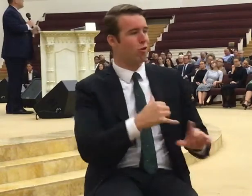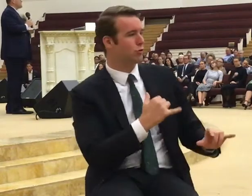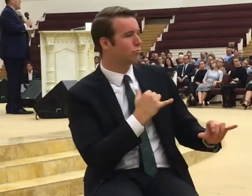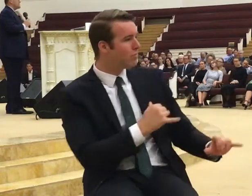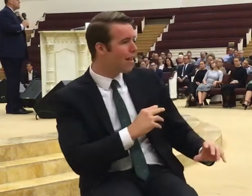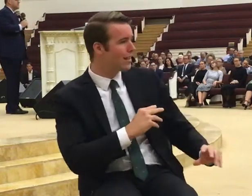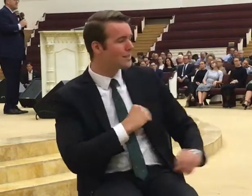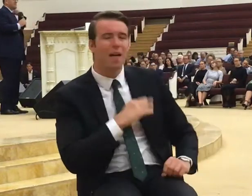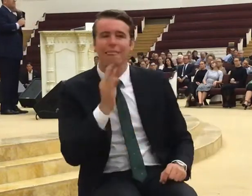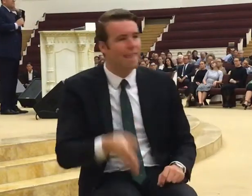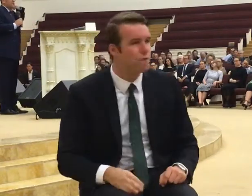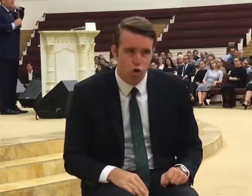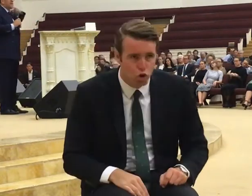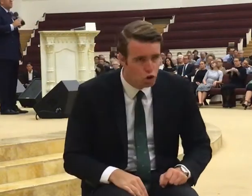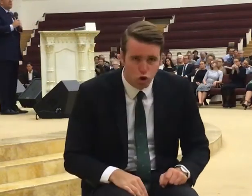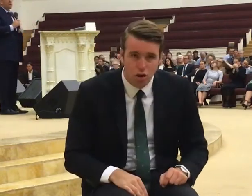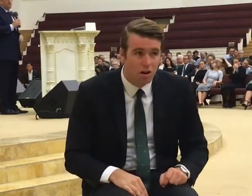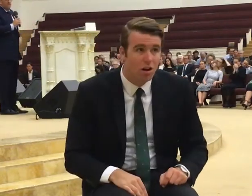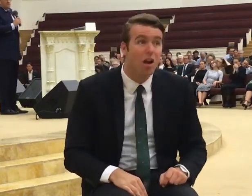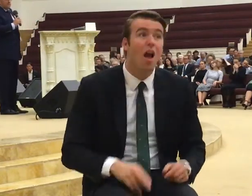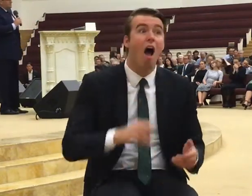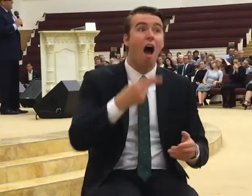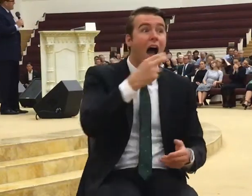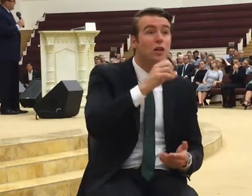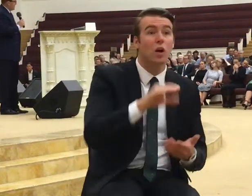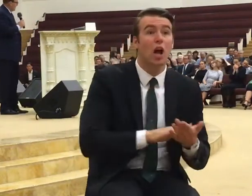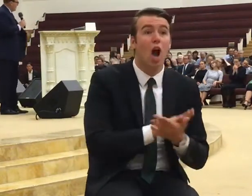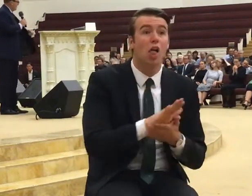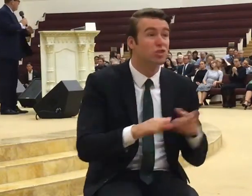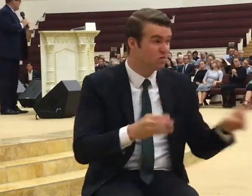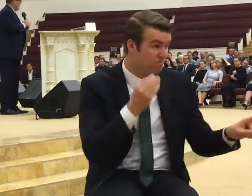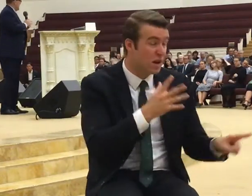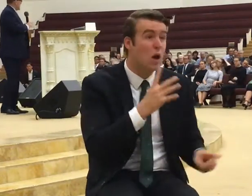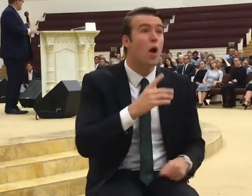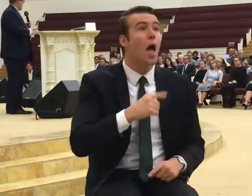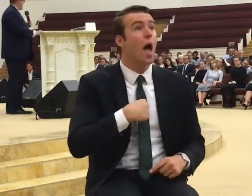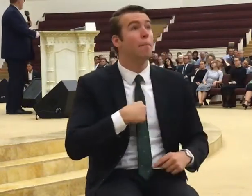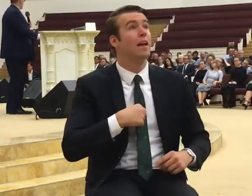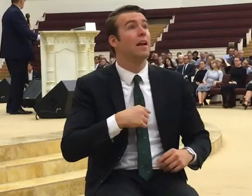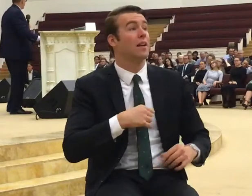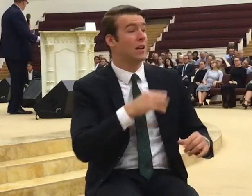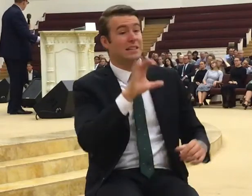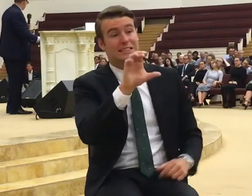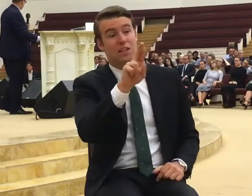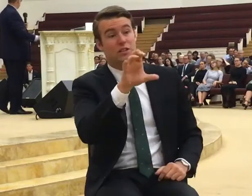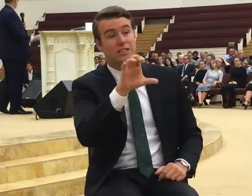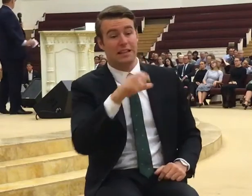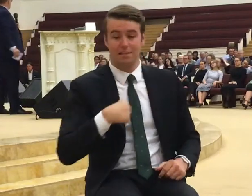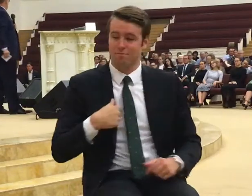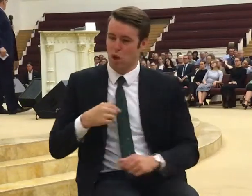High school students, college students, it's never going to be hip enough to be accepted at Consumers River.